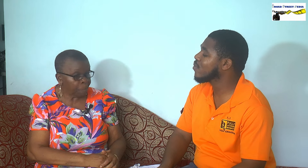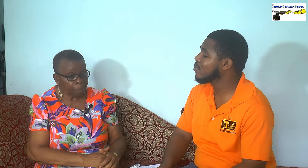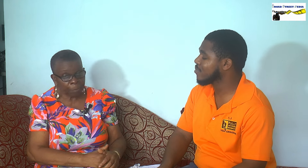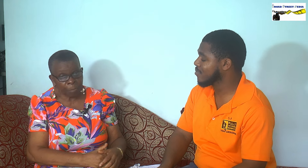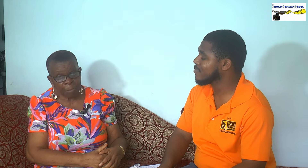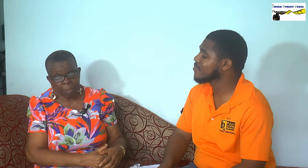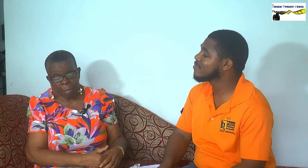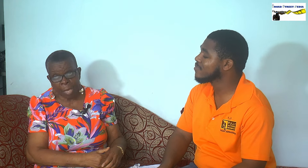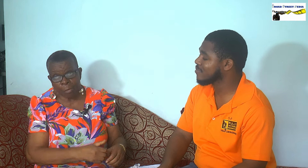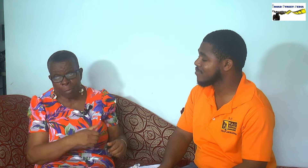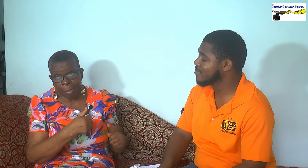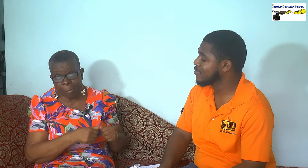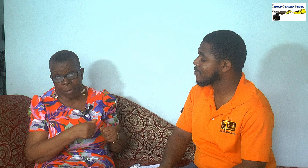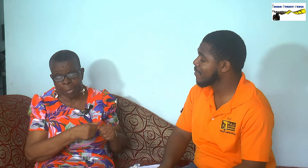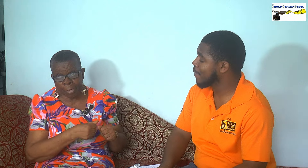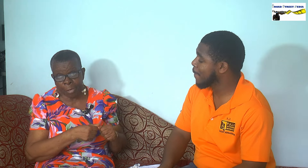Mm-hmm. I remember